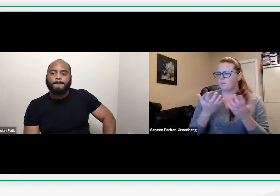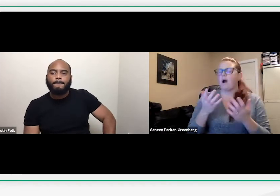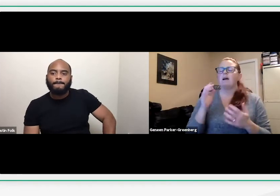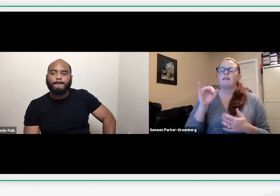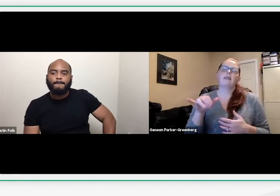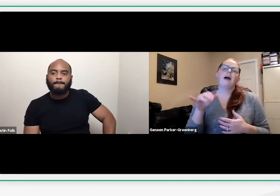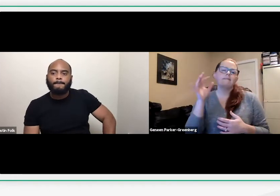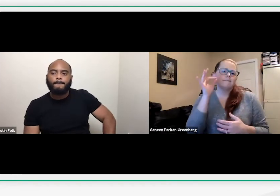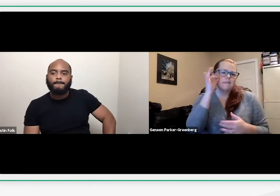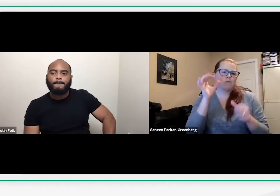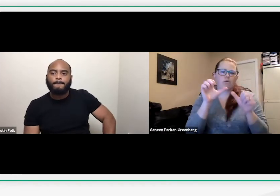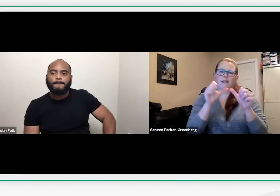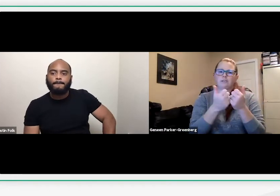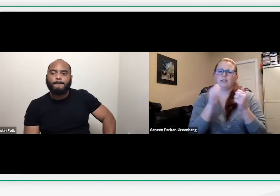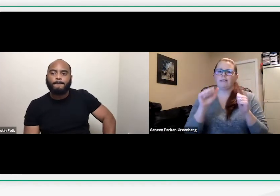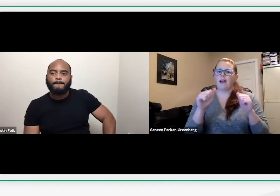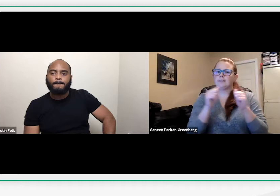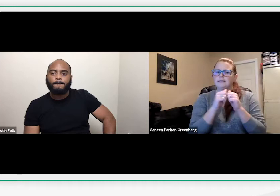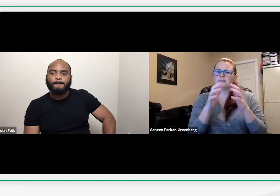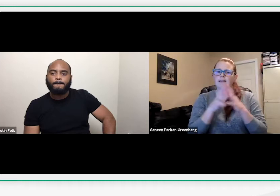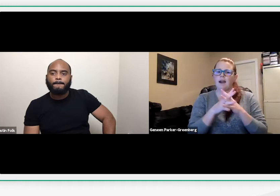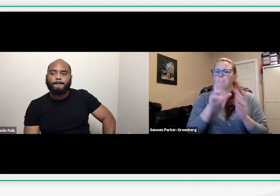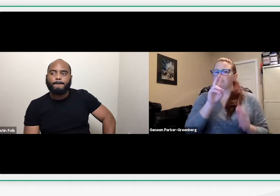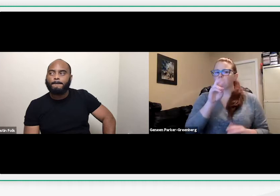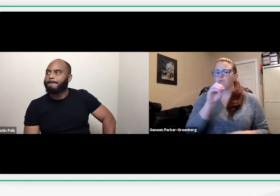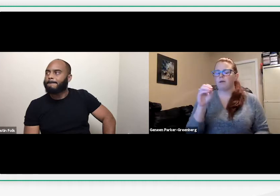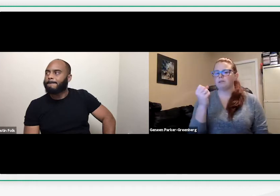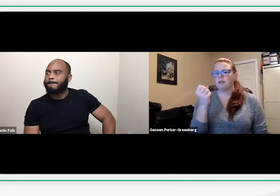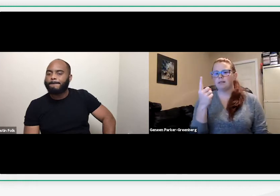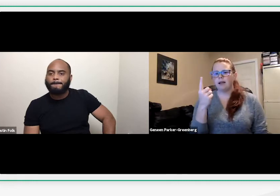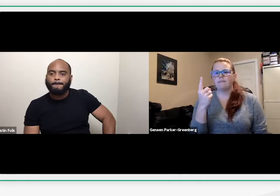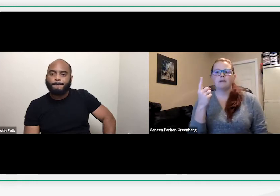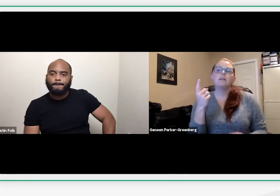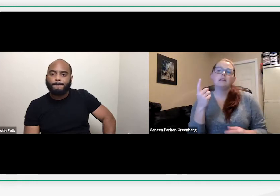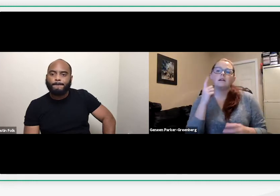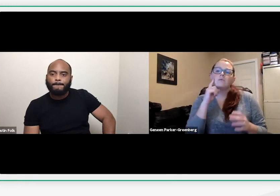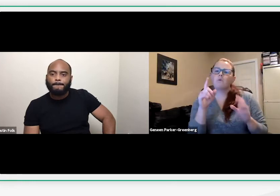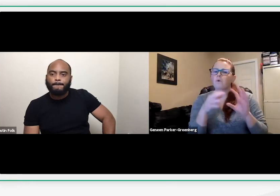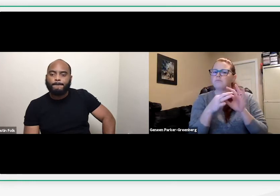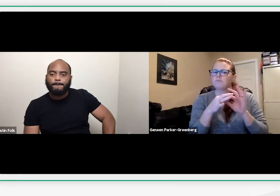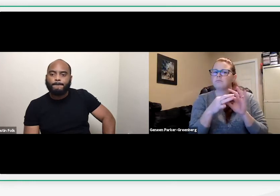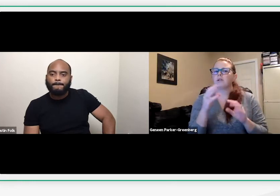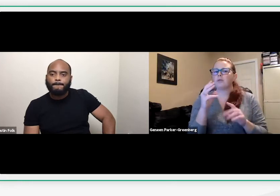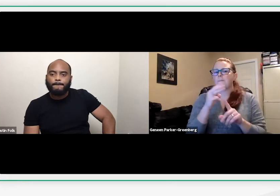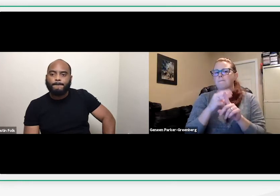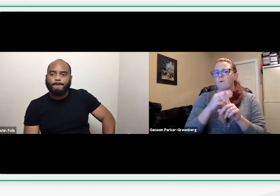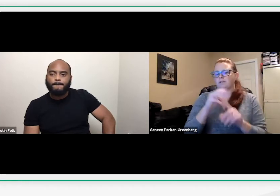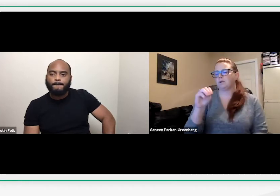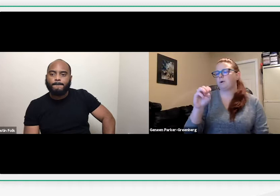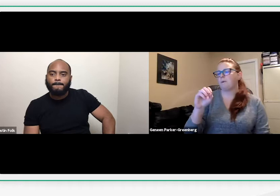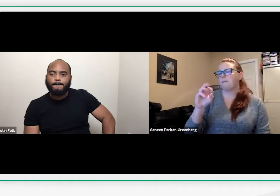the CFPB. And this is a federal agency that was established in 2011